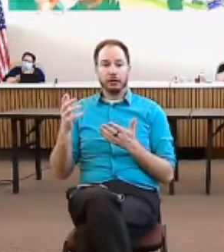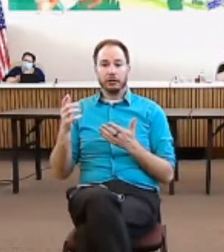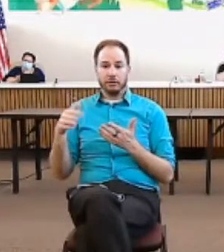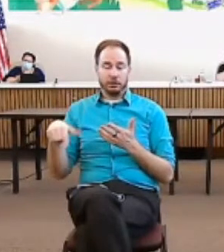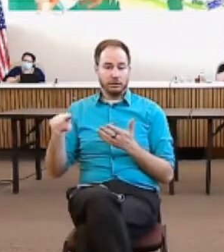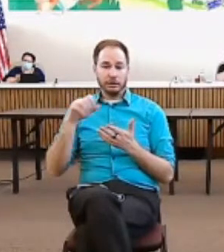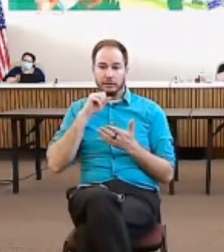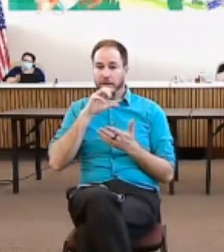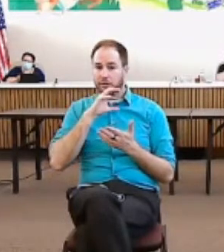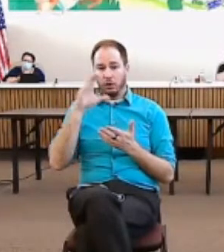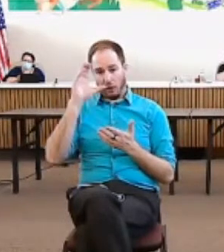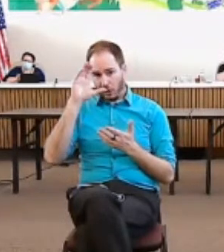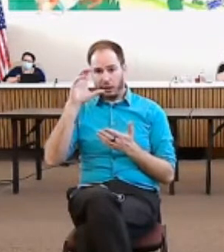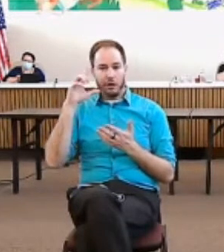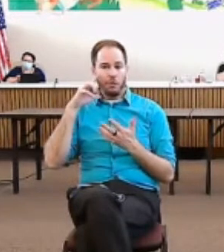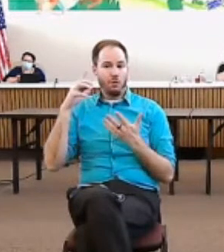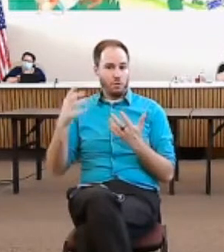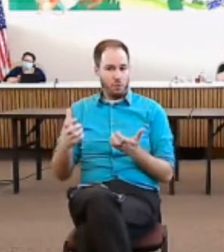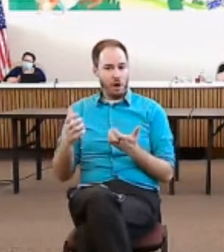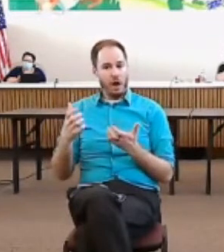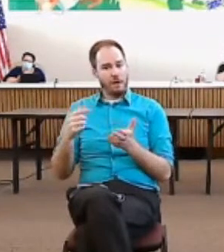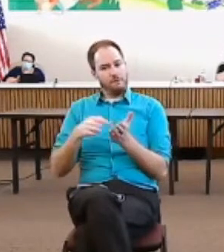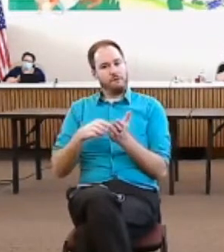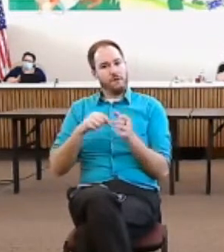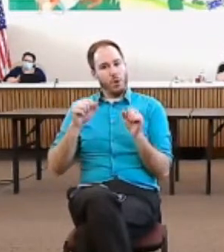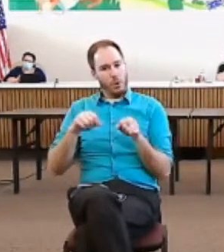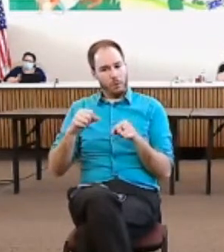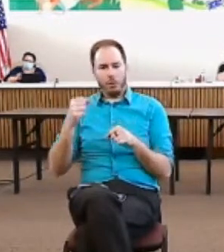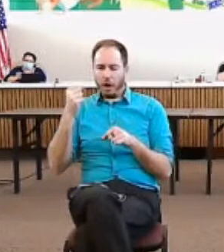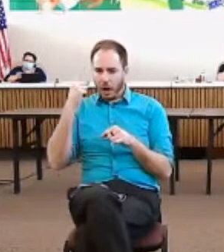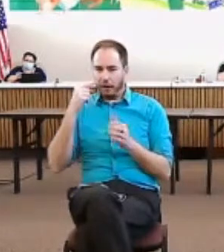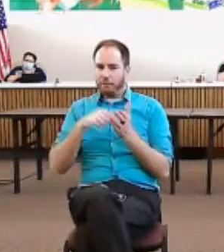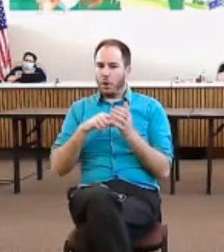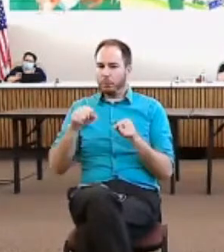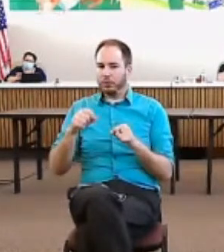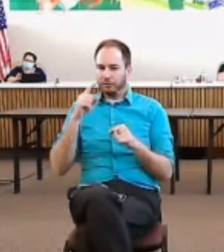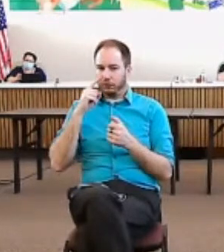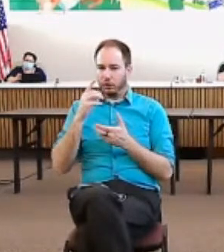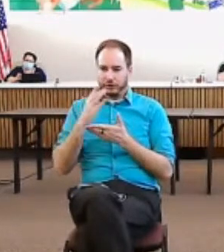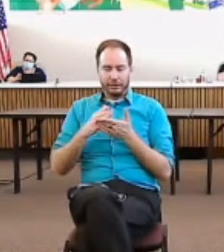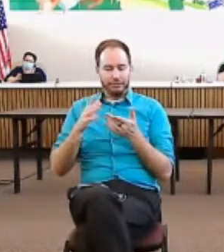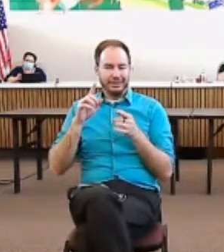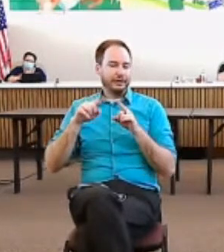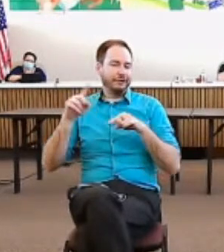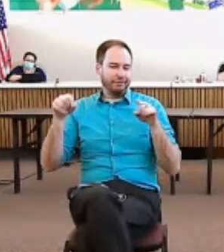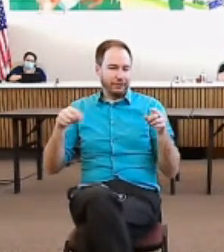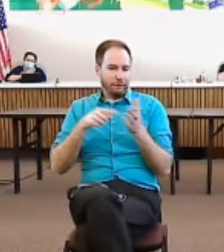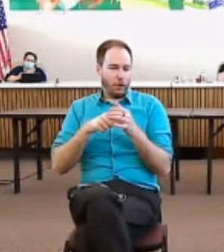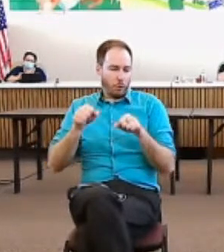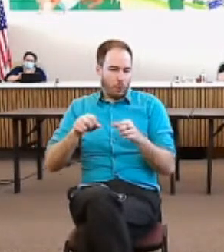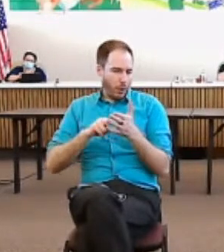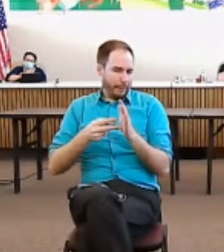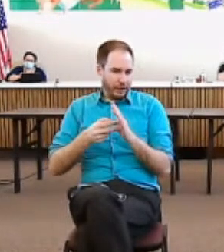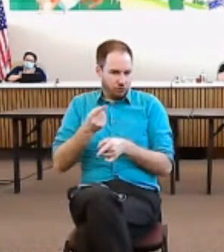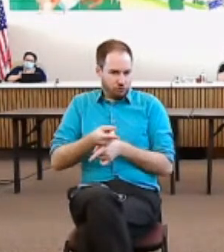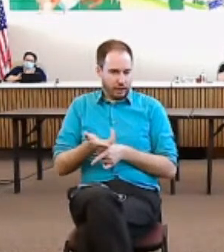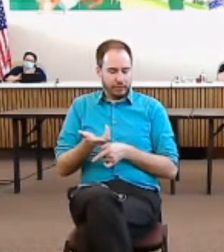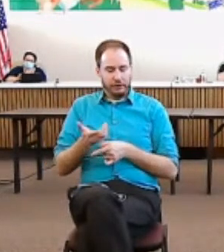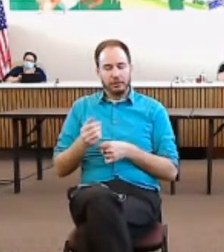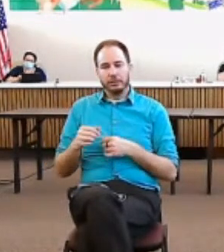amount of seniors looking for affordable, but what's affordable to some people is not necessarily affordable to our